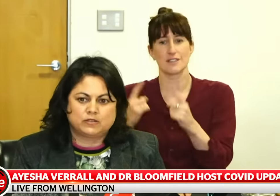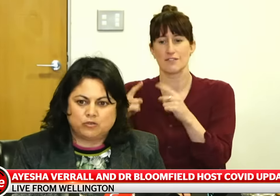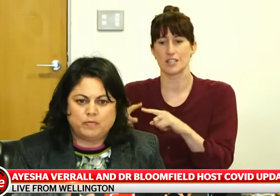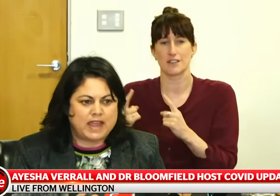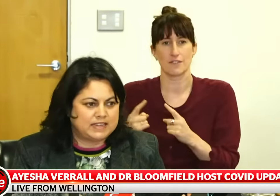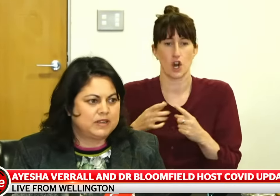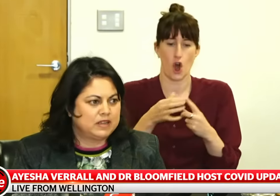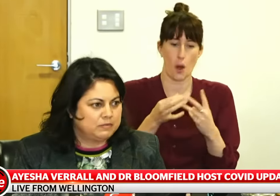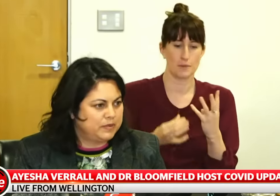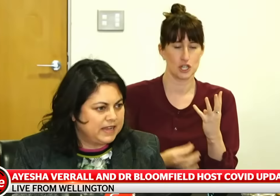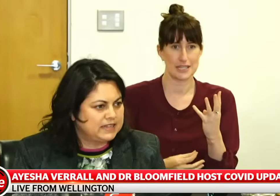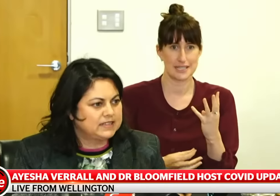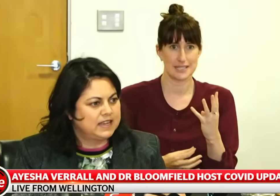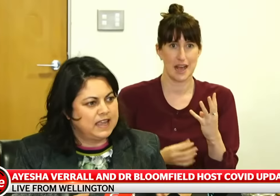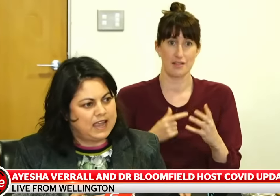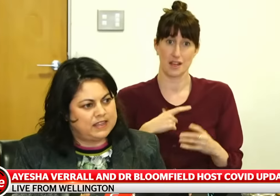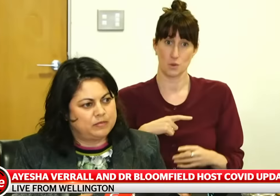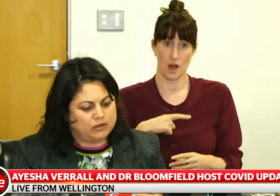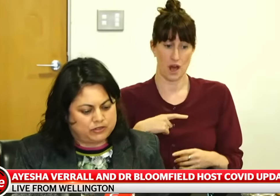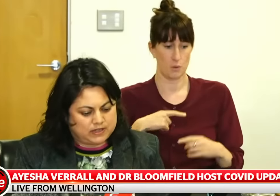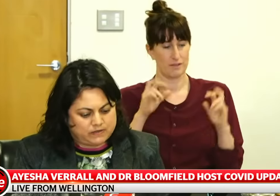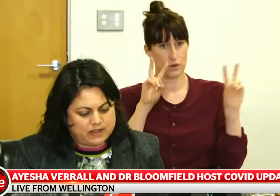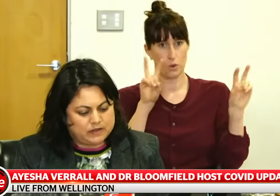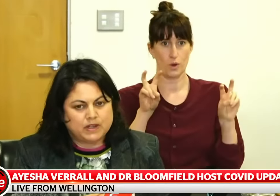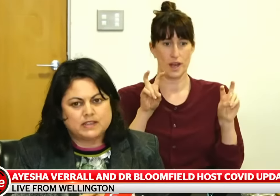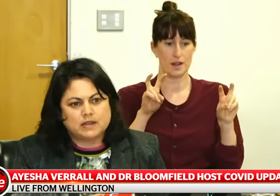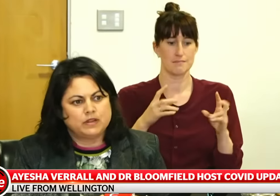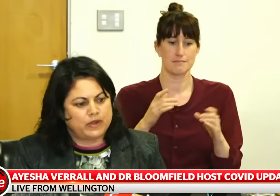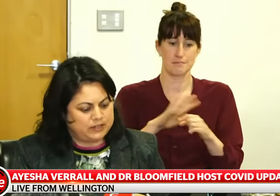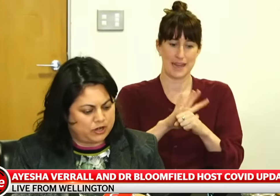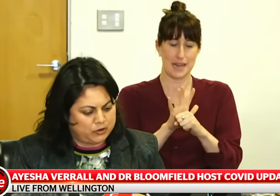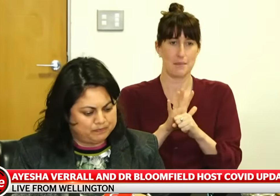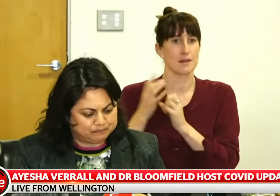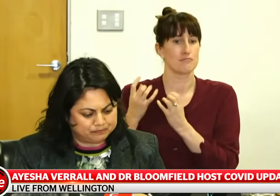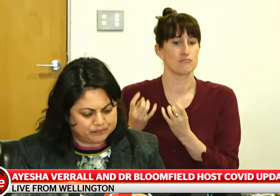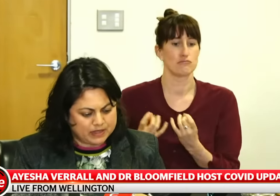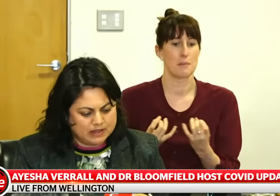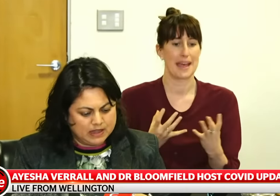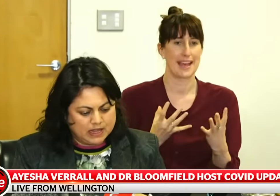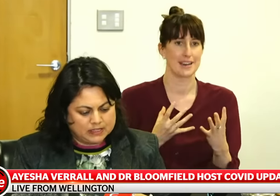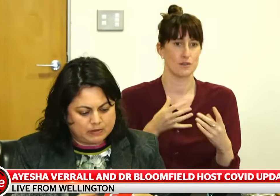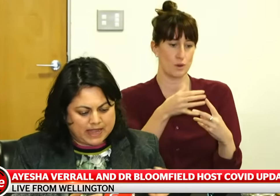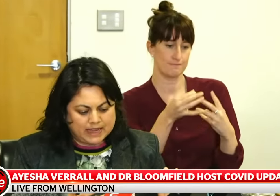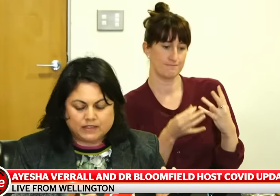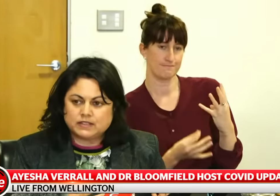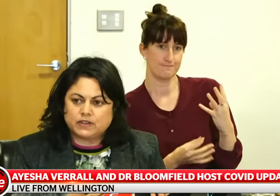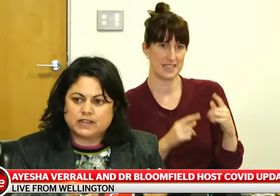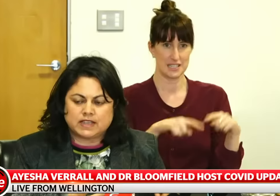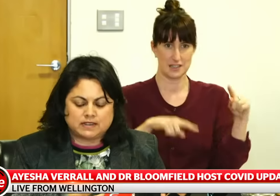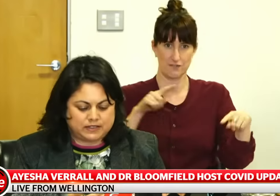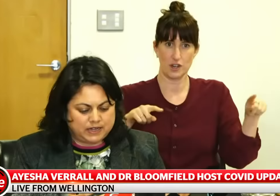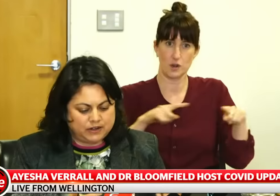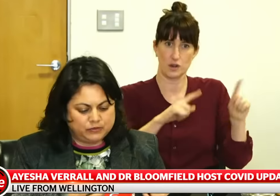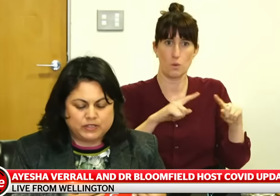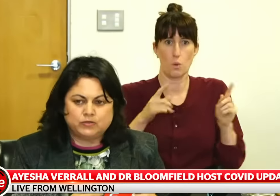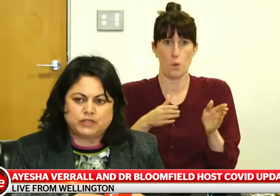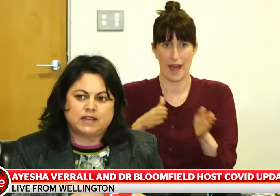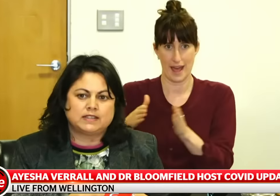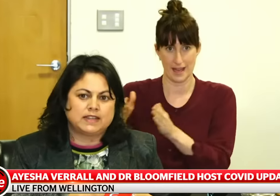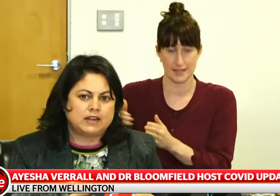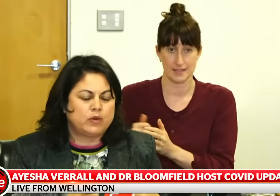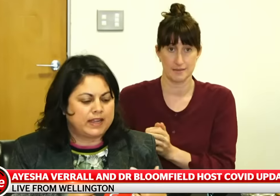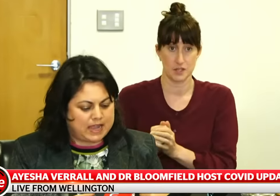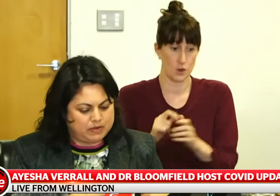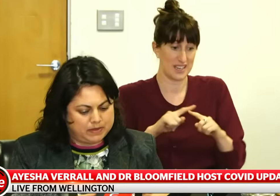this is what's called pandemic preparedness and the approach that's favoured by the WHO. So by playing out these various scenarios, we sought